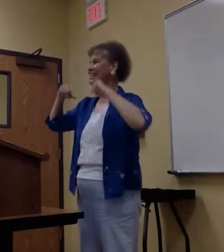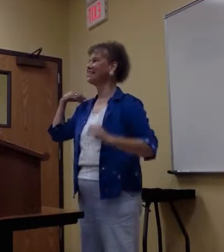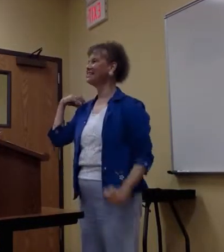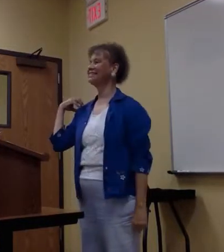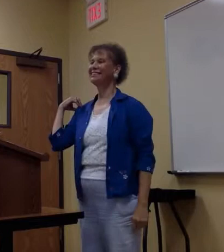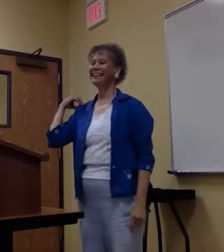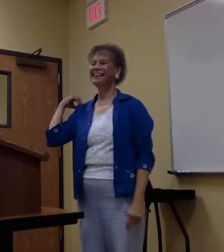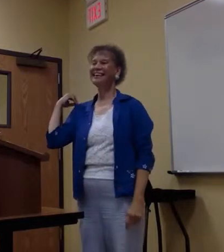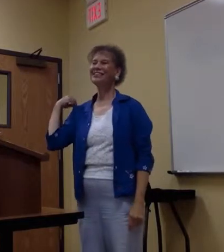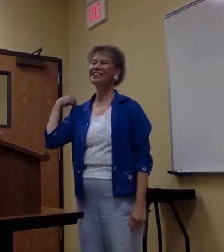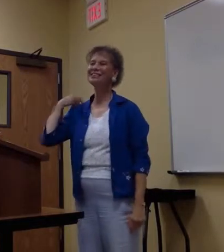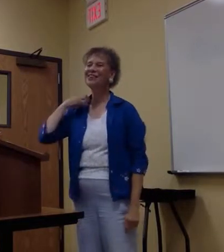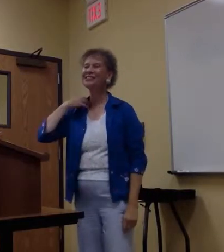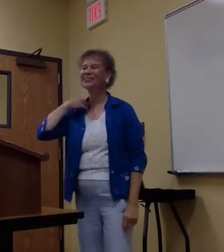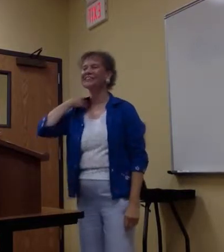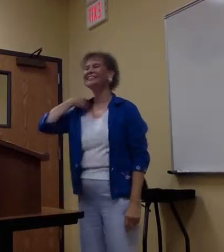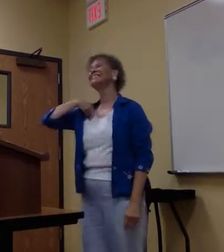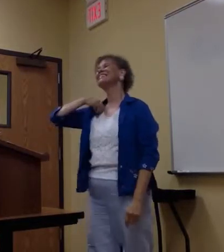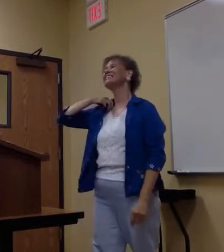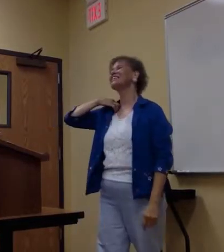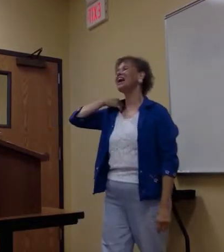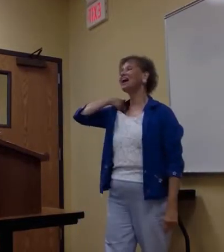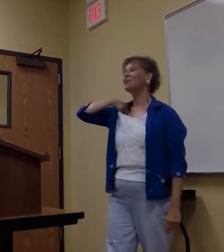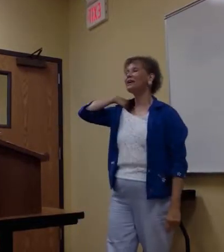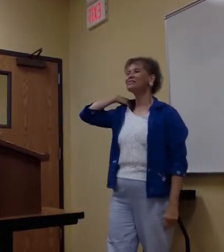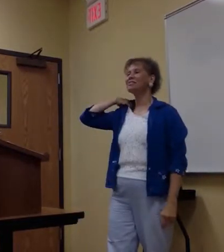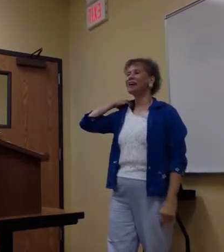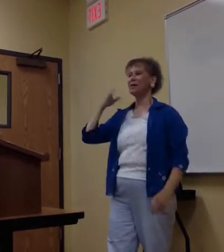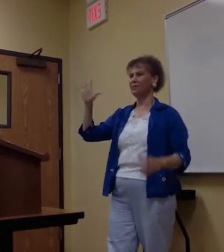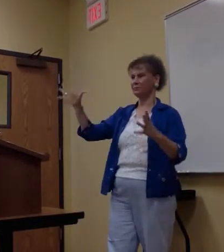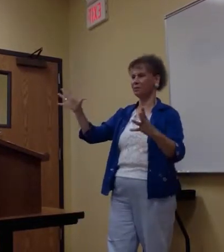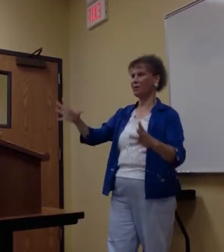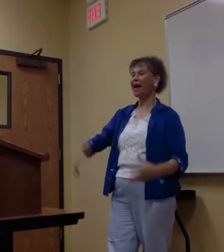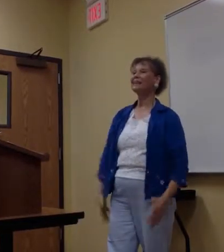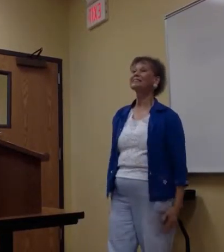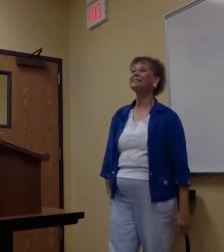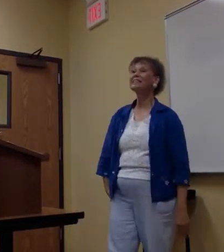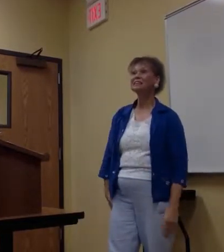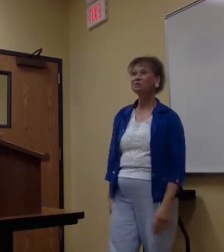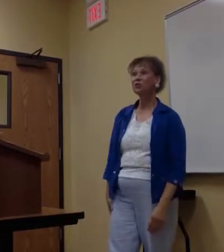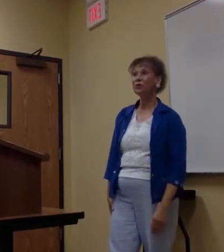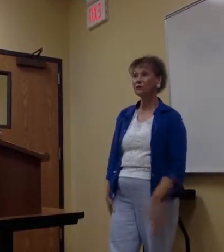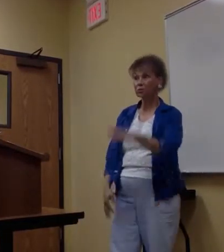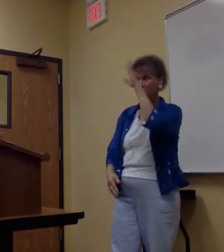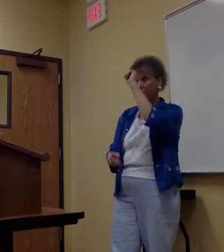look. The eyebrows are up, so I'm asking the yes or no question. Brother, sister, you?